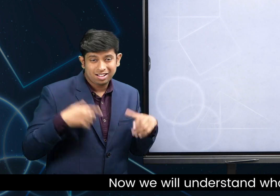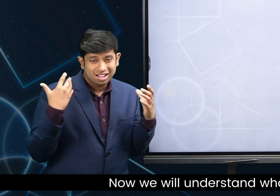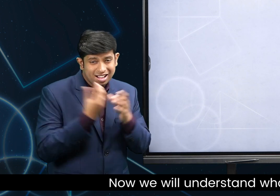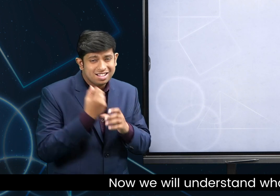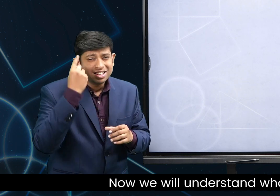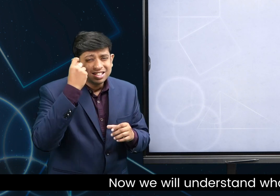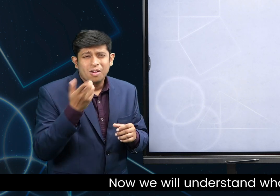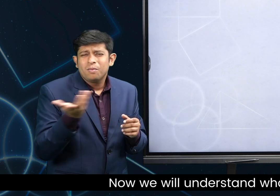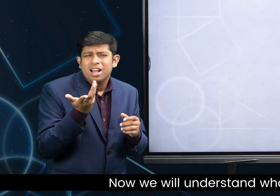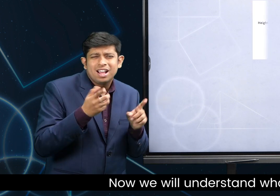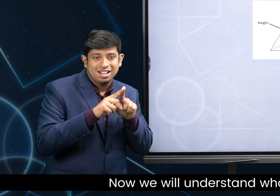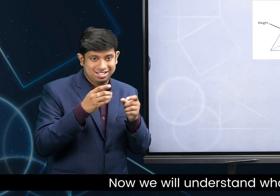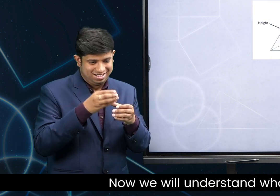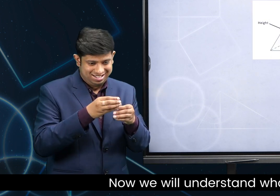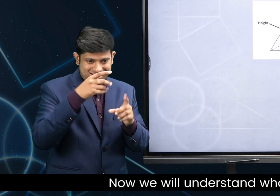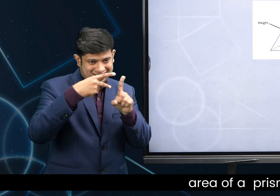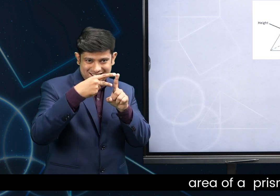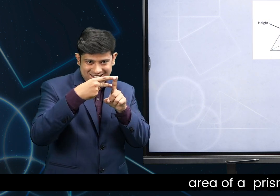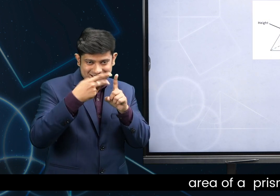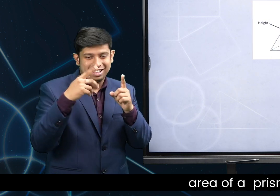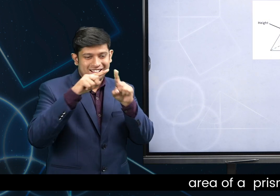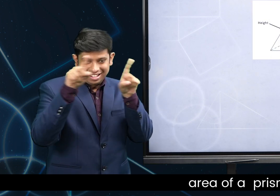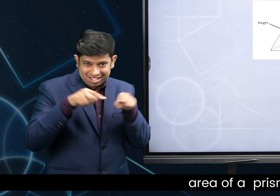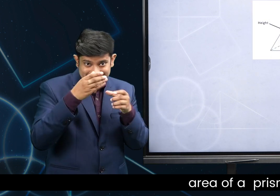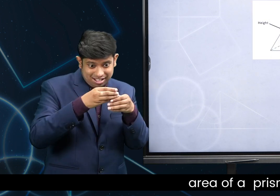Now we will understand what lateral surface area of a prism is.